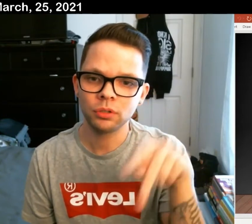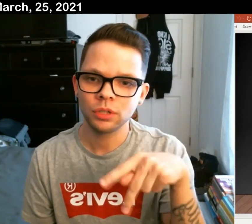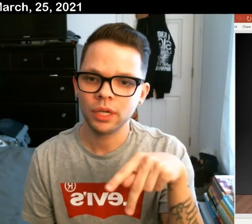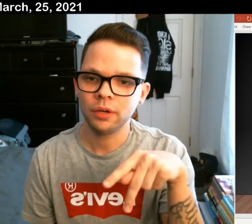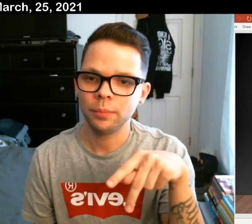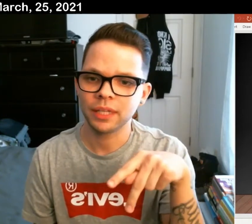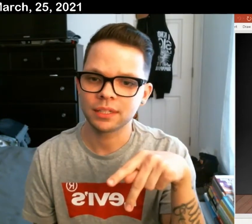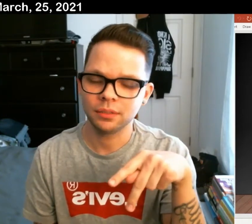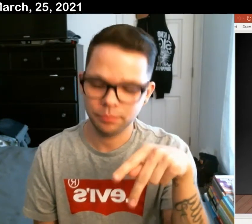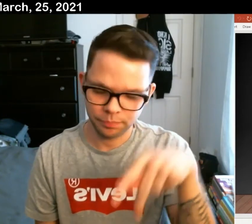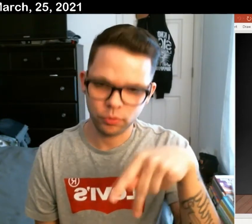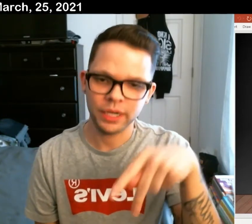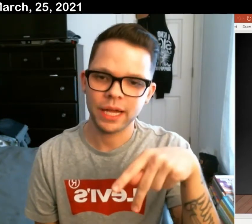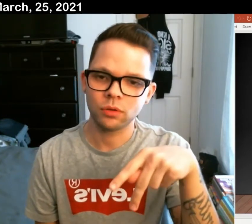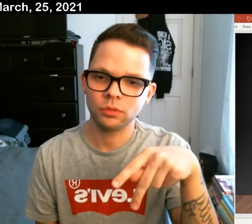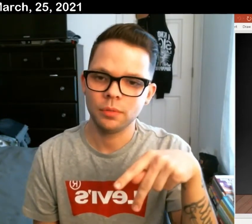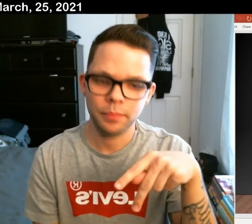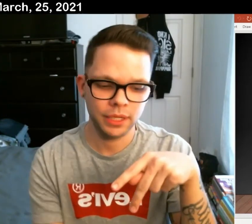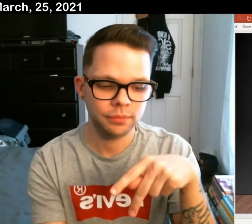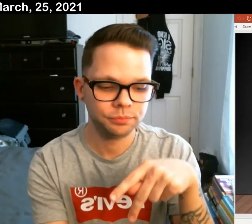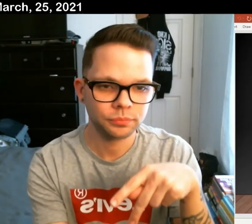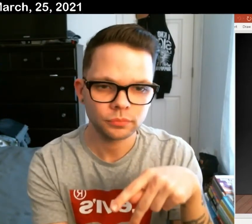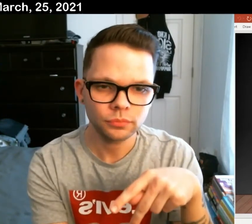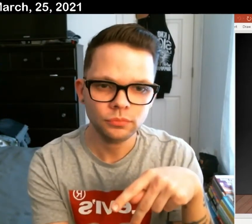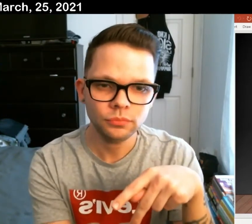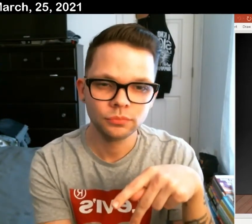middle, and I'll be like that, pointing down, P.